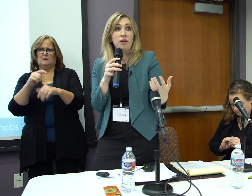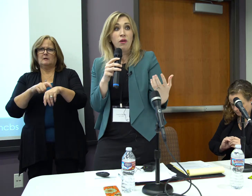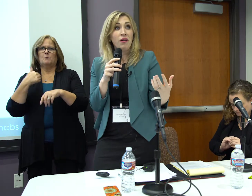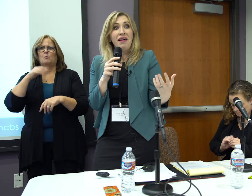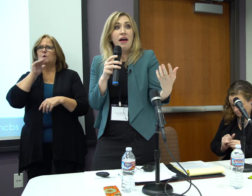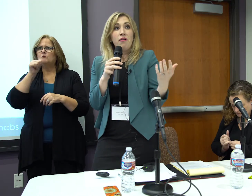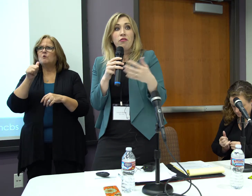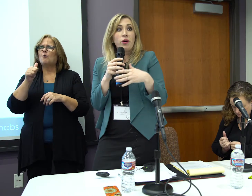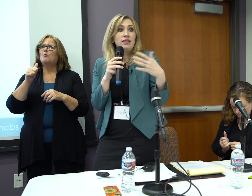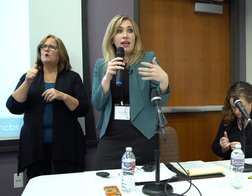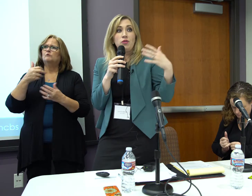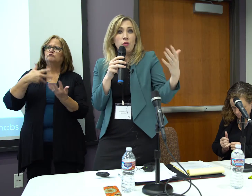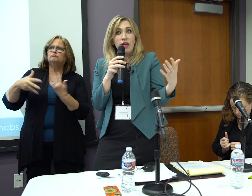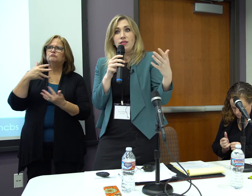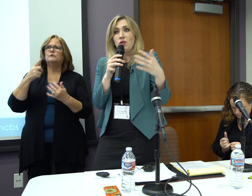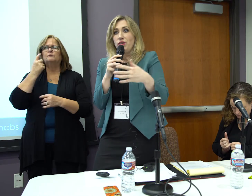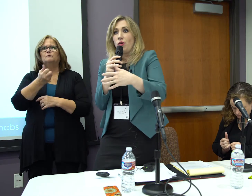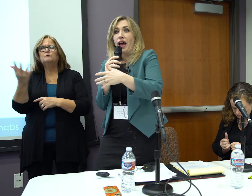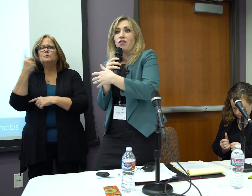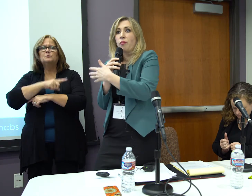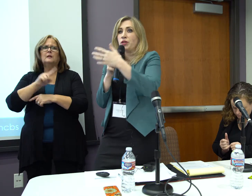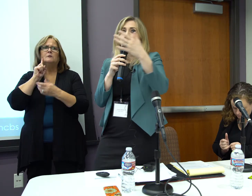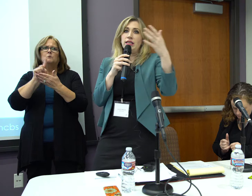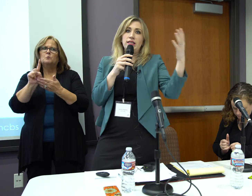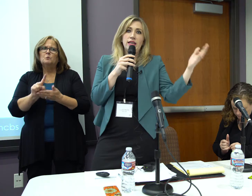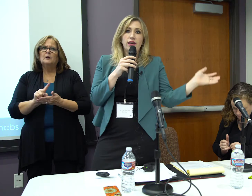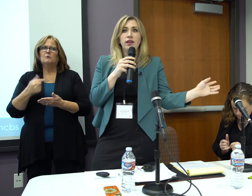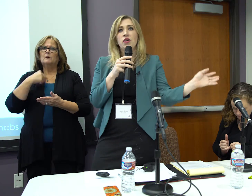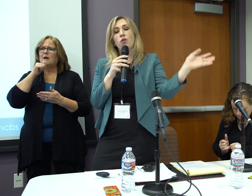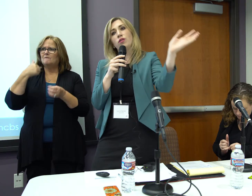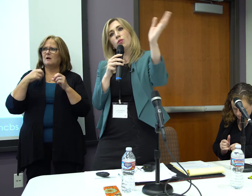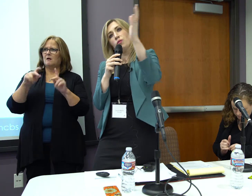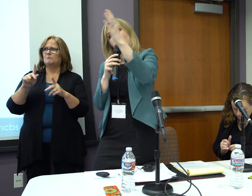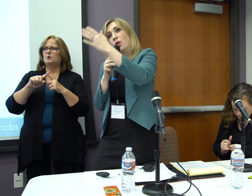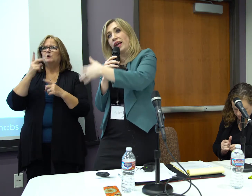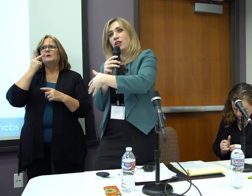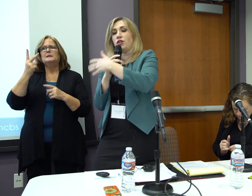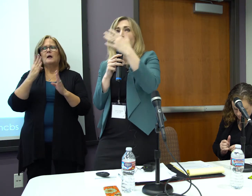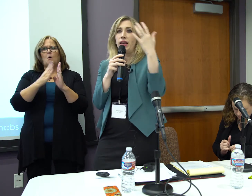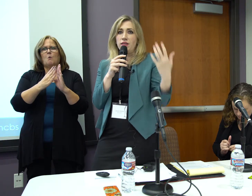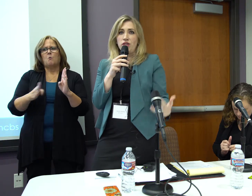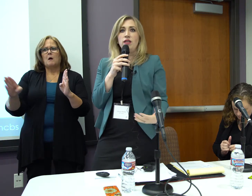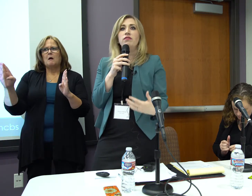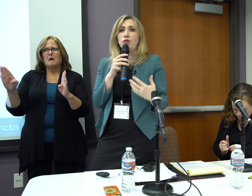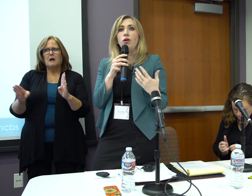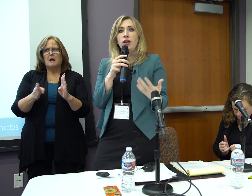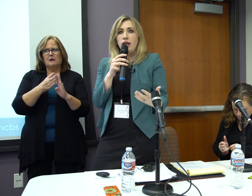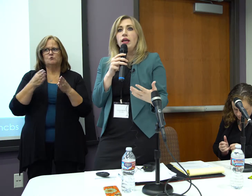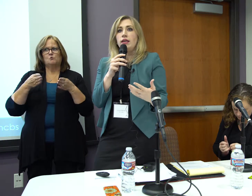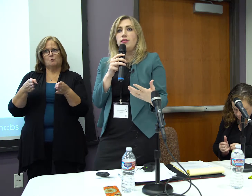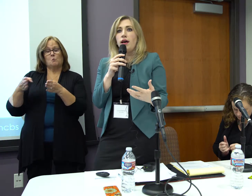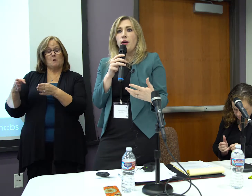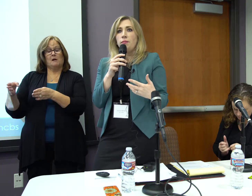live with people for days or weeks, and so we don't have the opportunity to see, the range of ways in which an